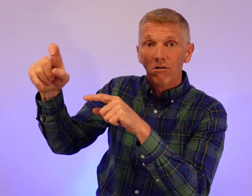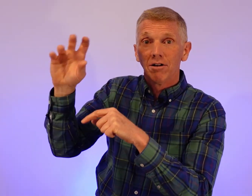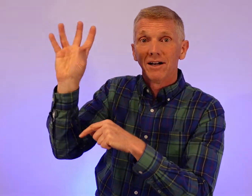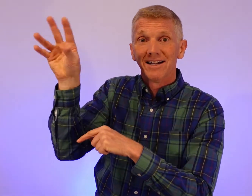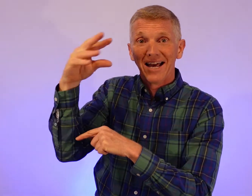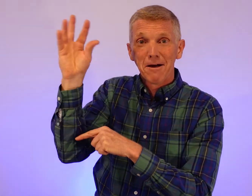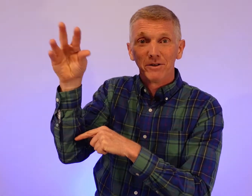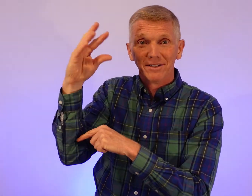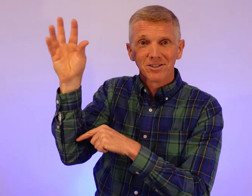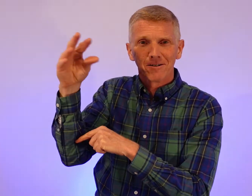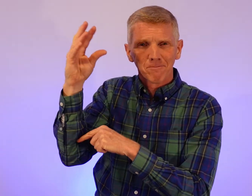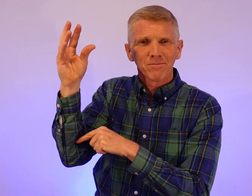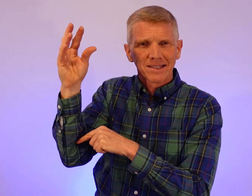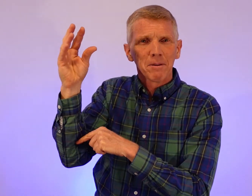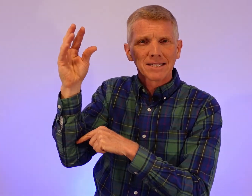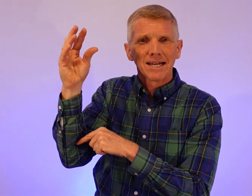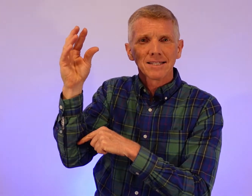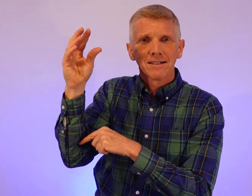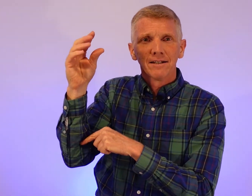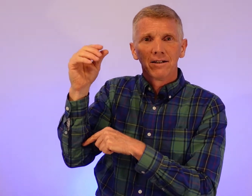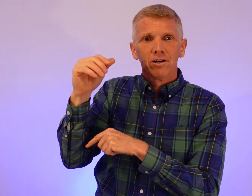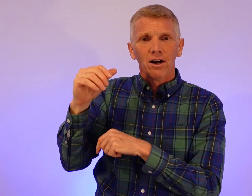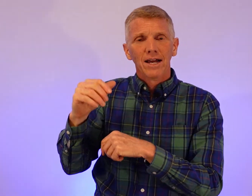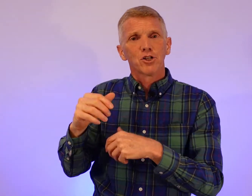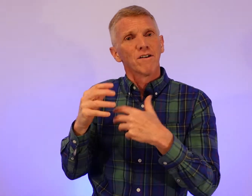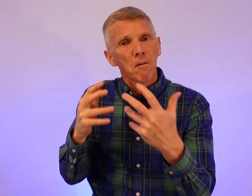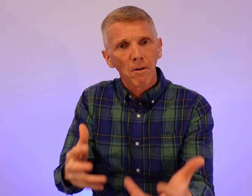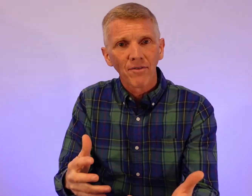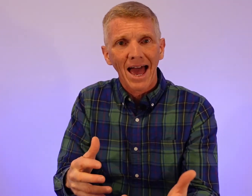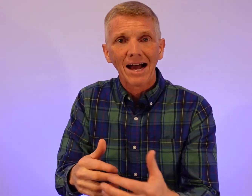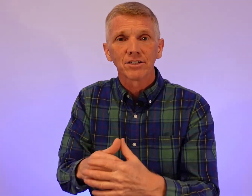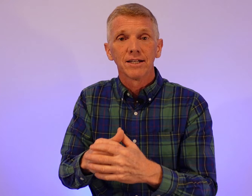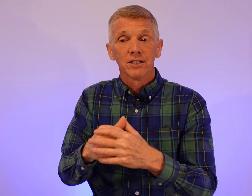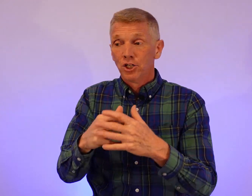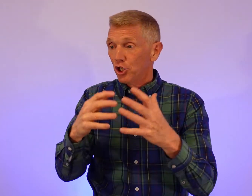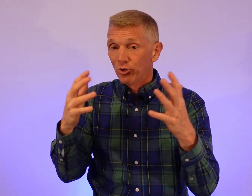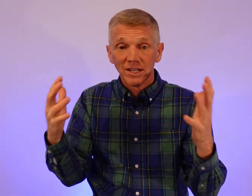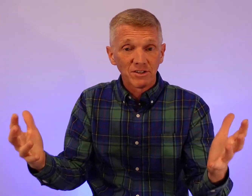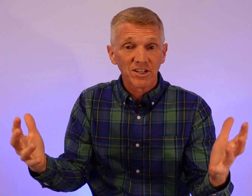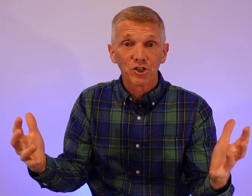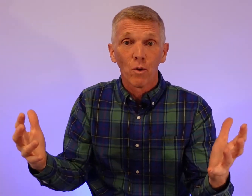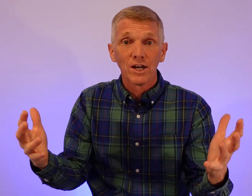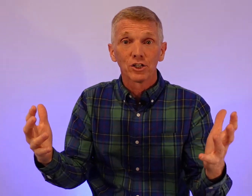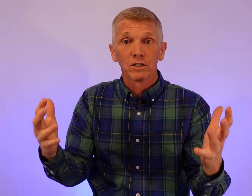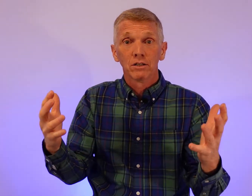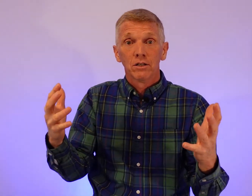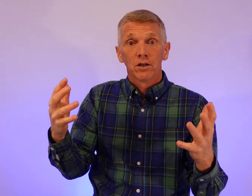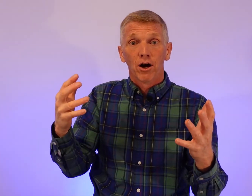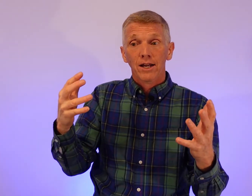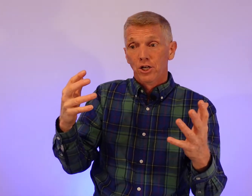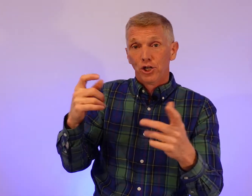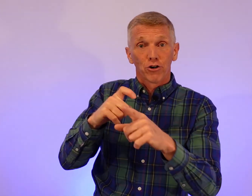call an ambulance. That makes sense? Right? So you come up on the accident, you see the situation, right? You're going to